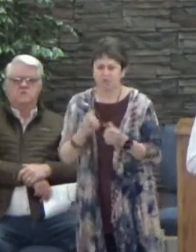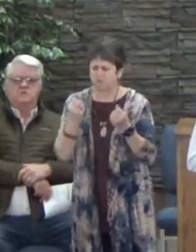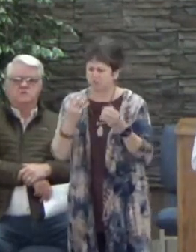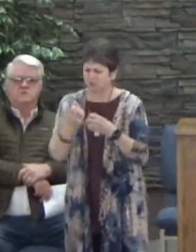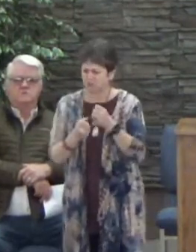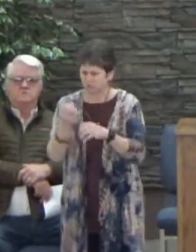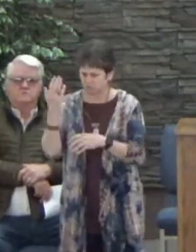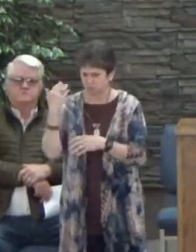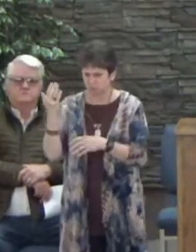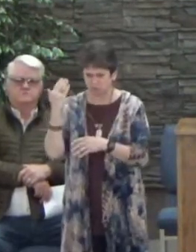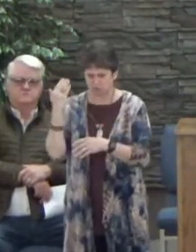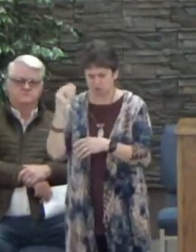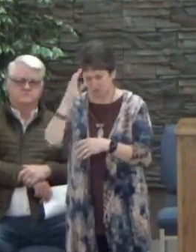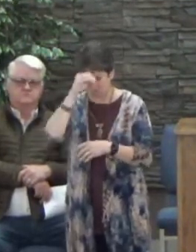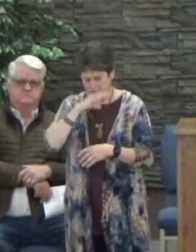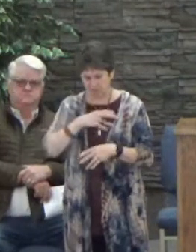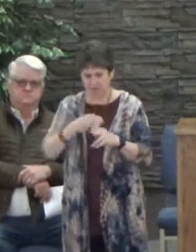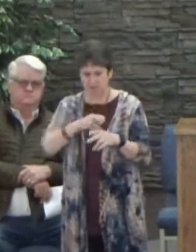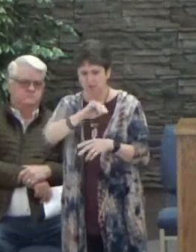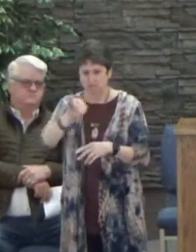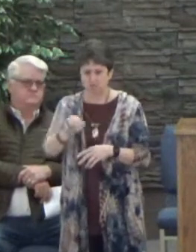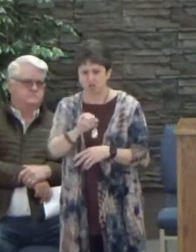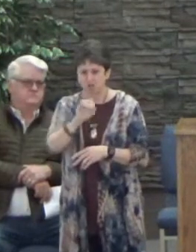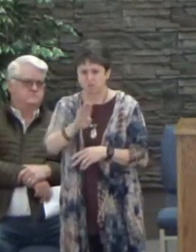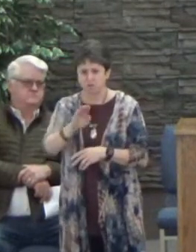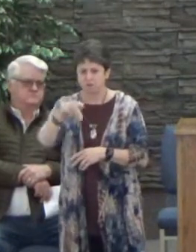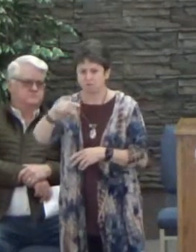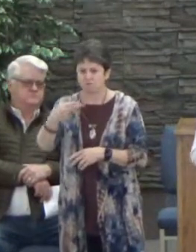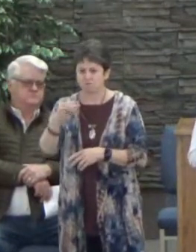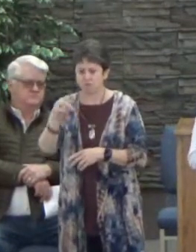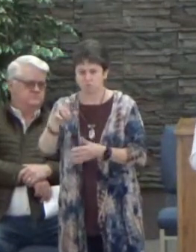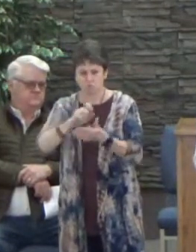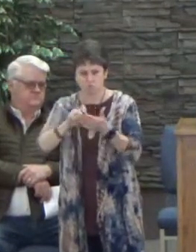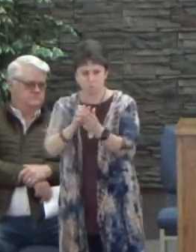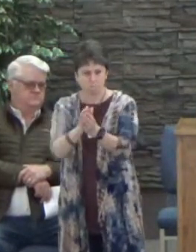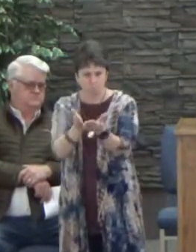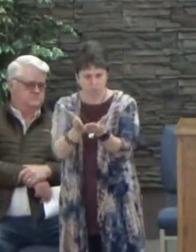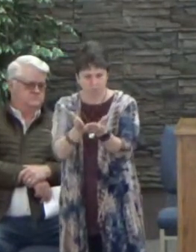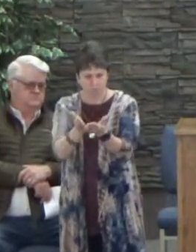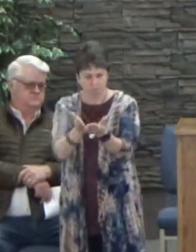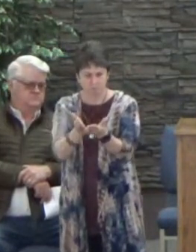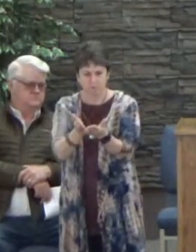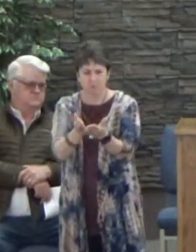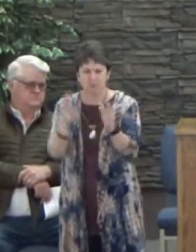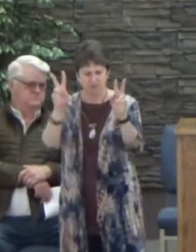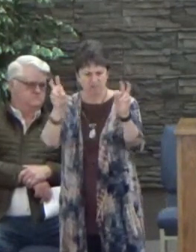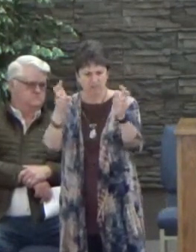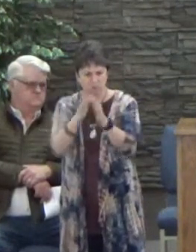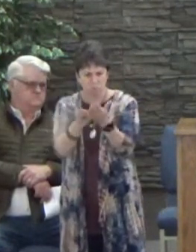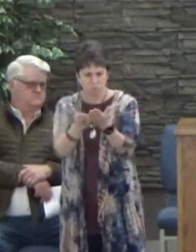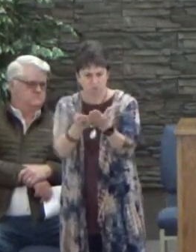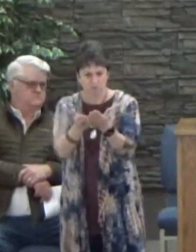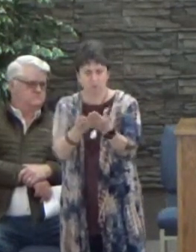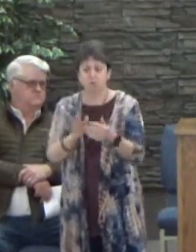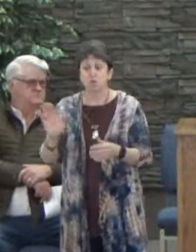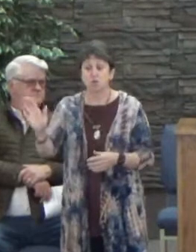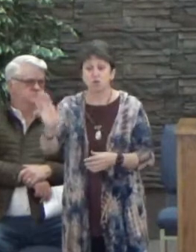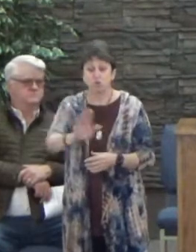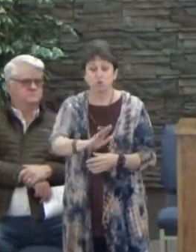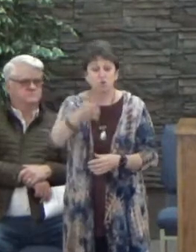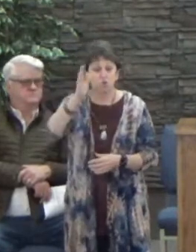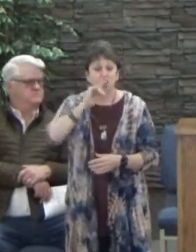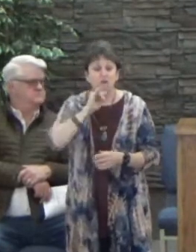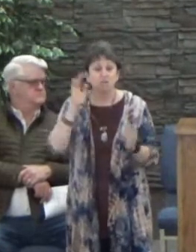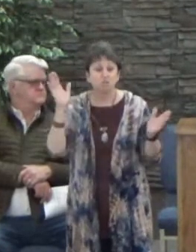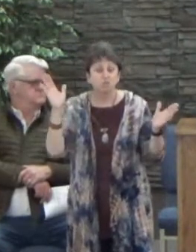ago, a guy by the name of J.B. Phillips wrote a book. And he said that the title of that book was Your God is Too